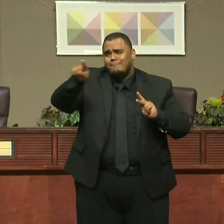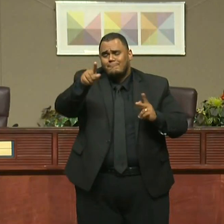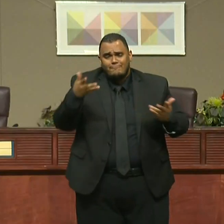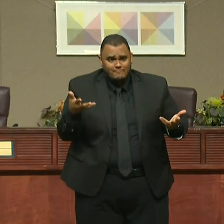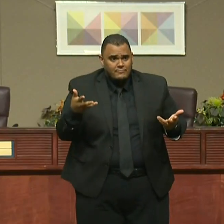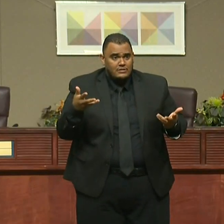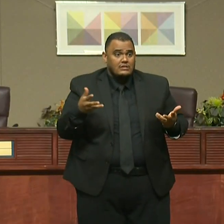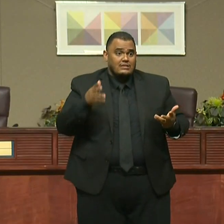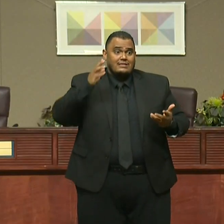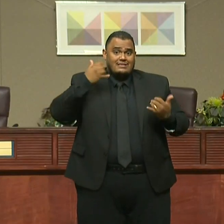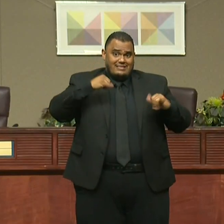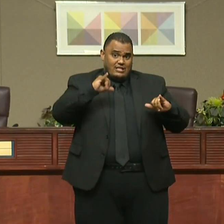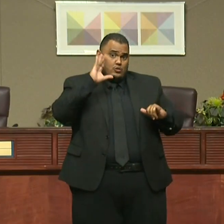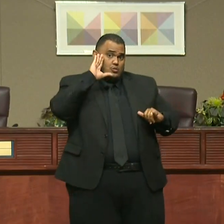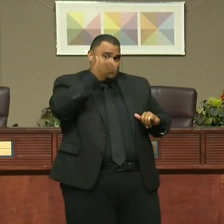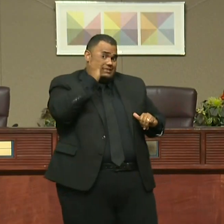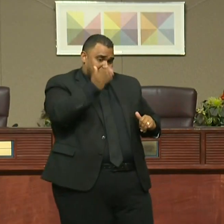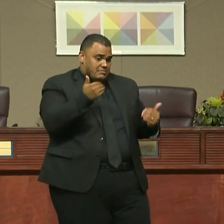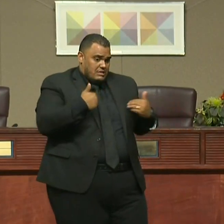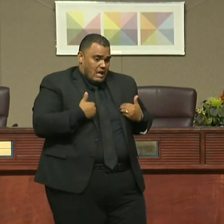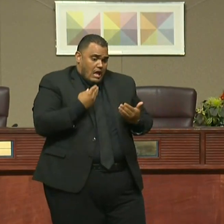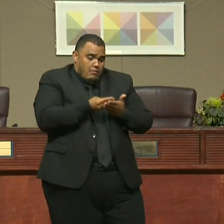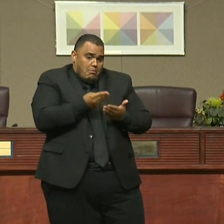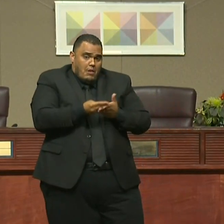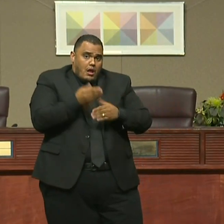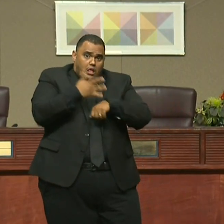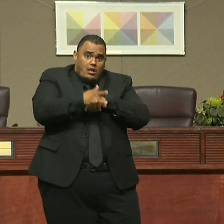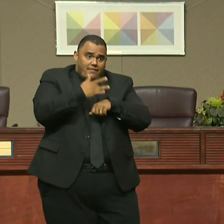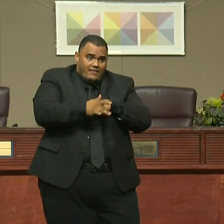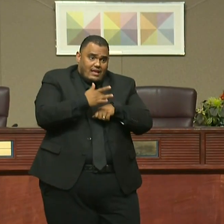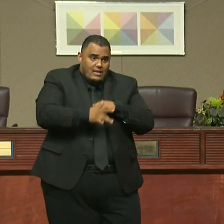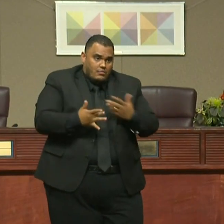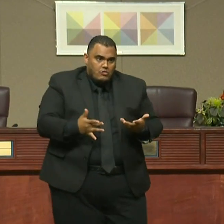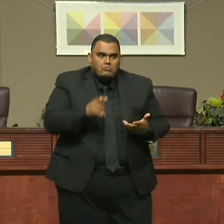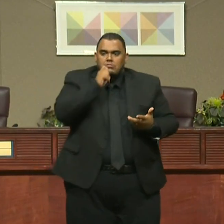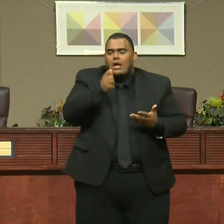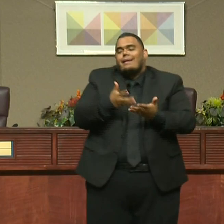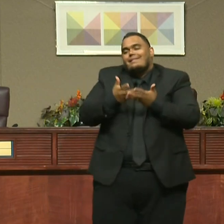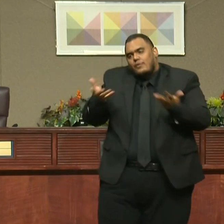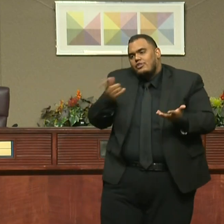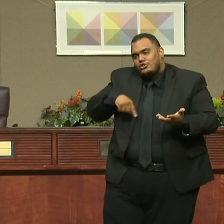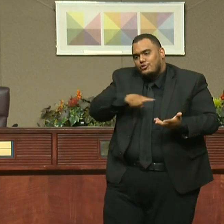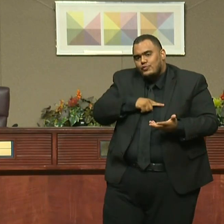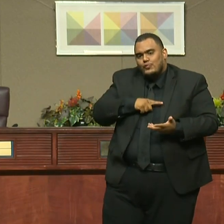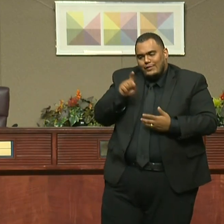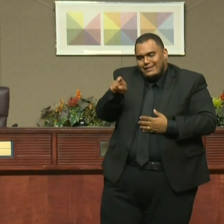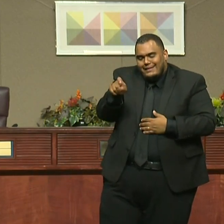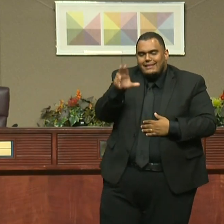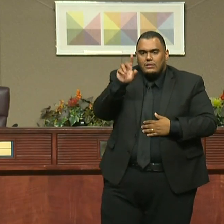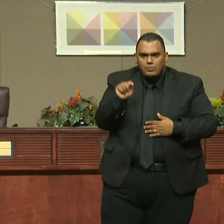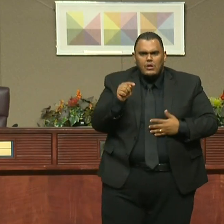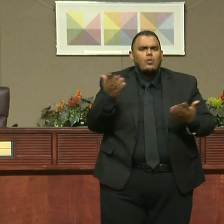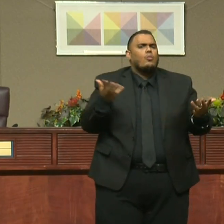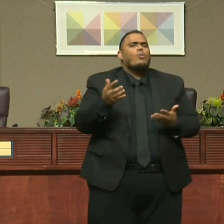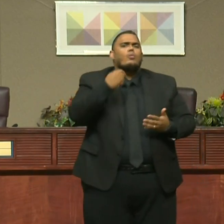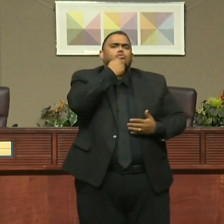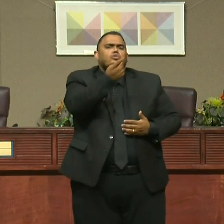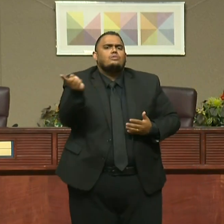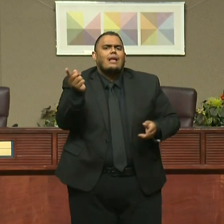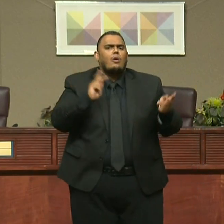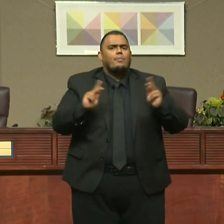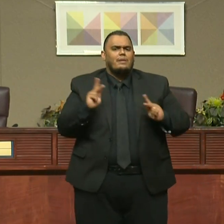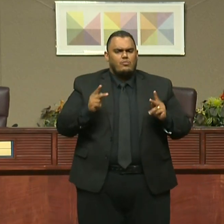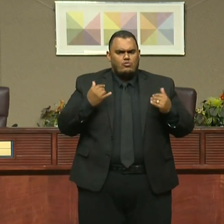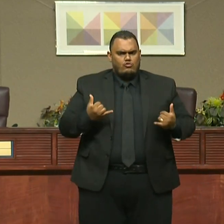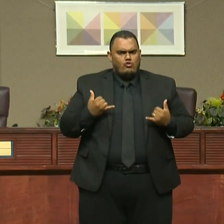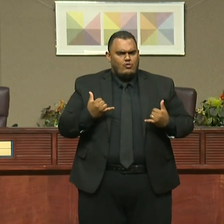seems to be a lot of money available to hand out, not as much as we need, but What would you say to people who are